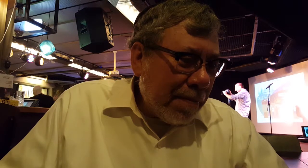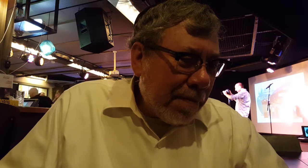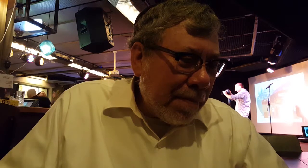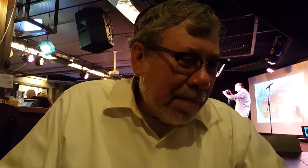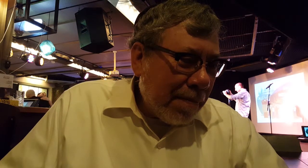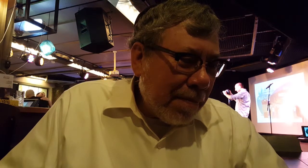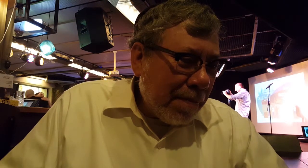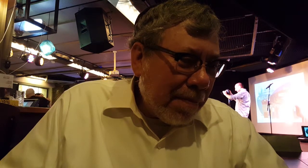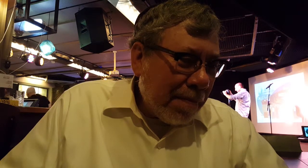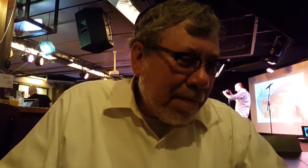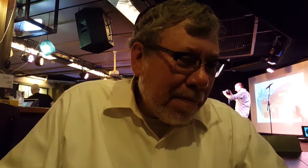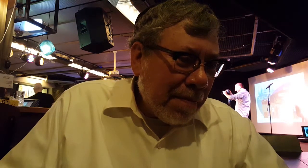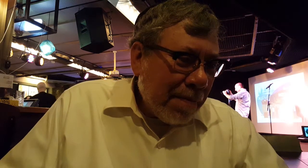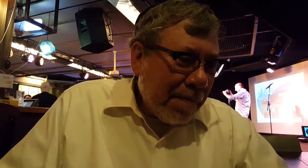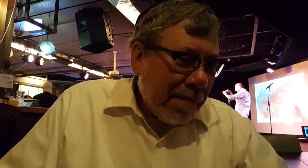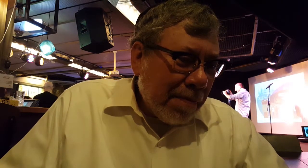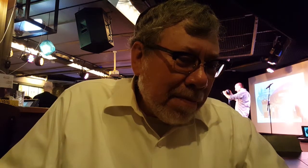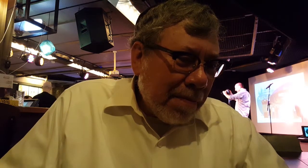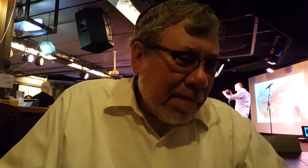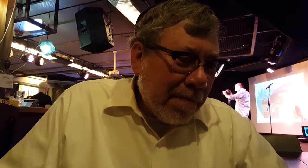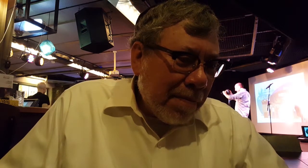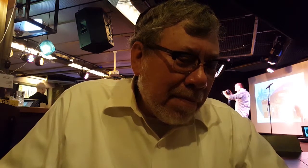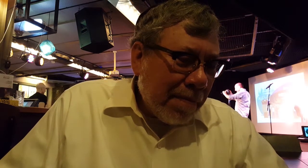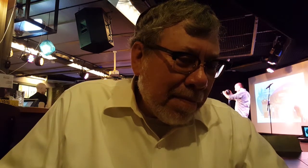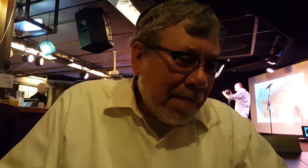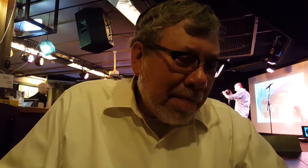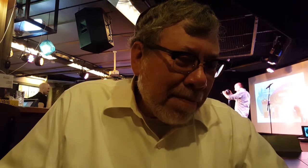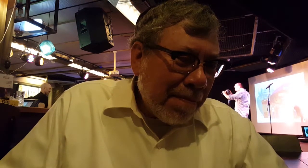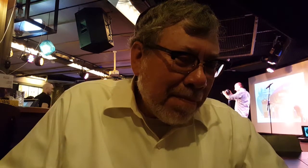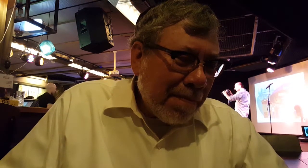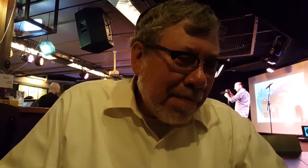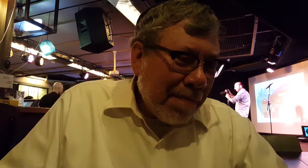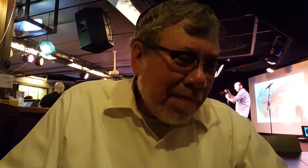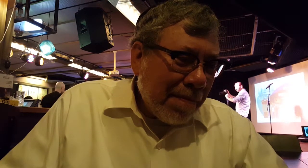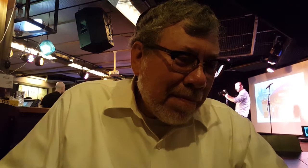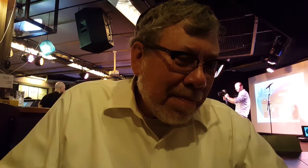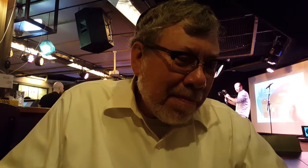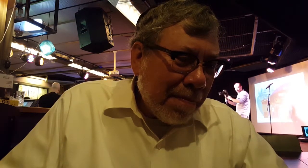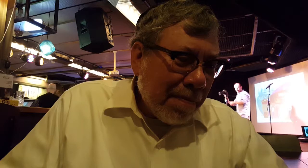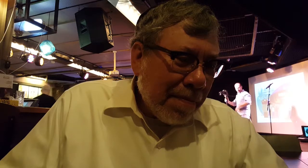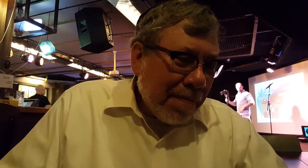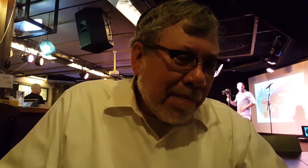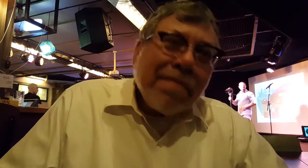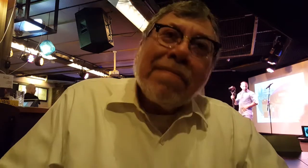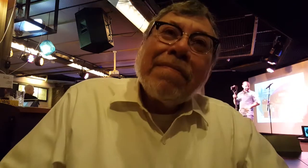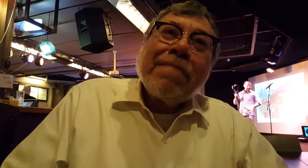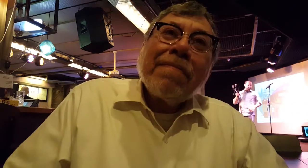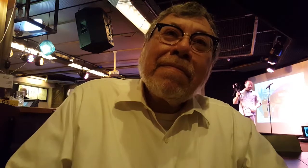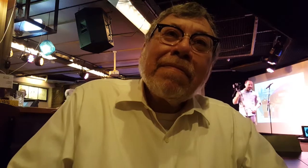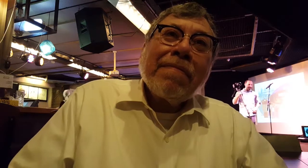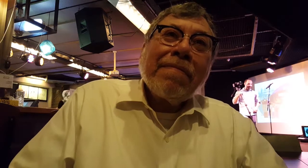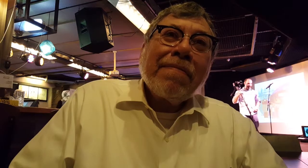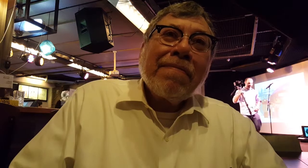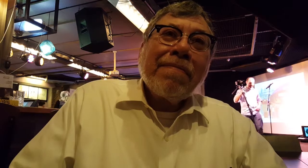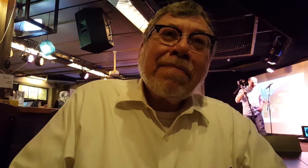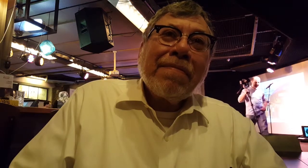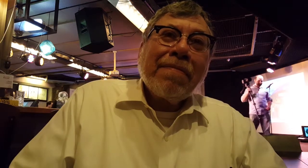he was telling me about his experiences growing up and going to synagogue, and this is maybe in the 60s,